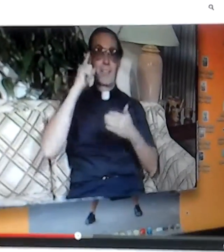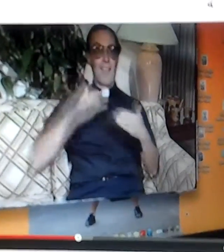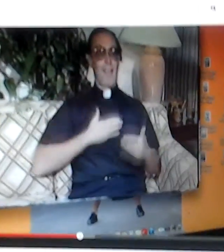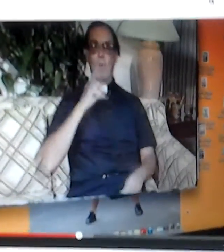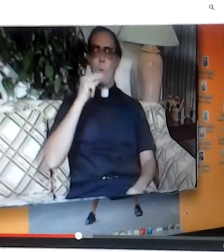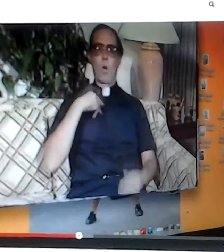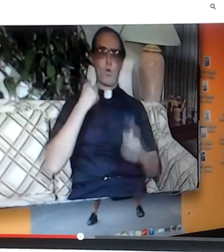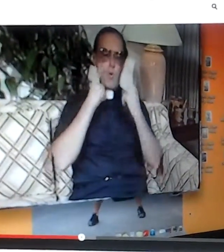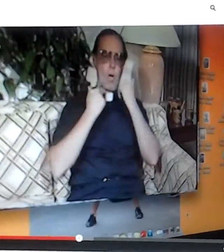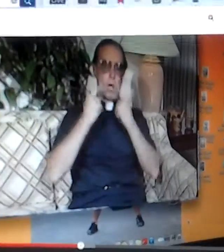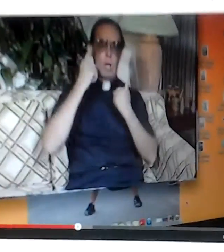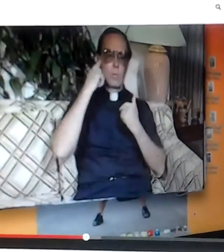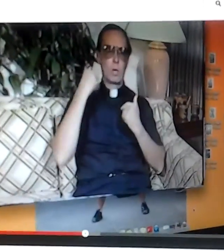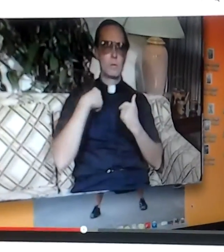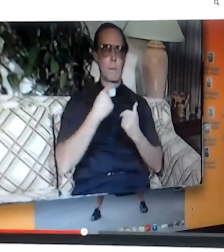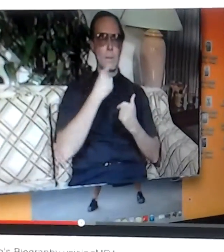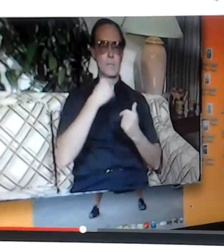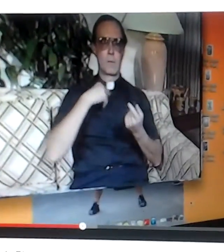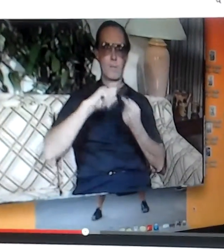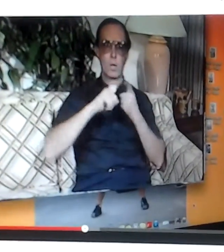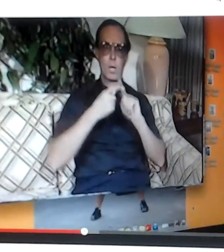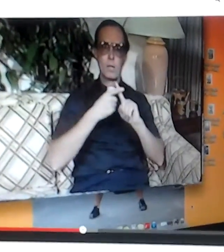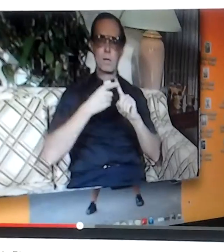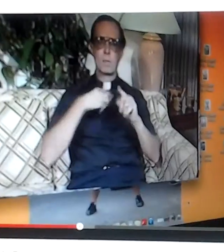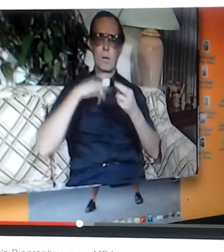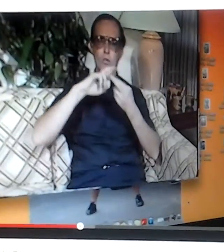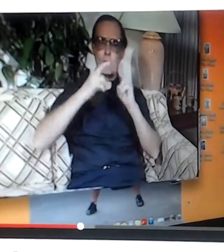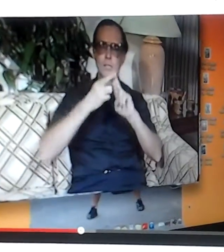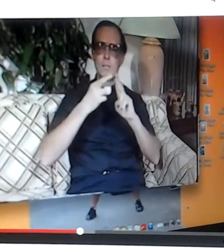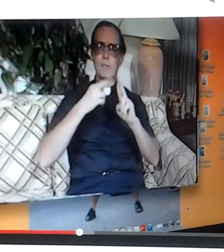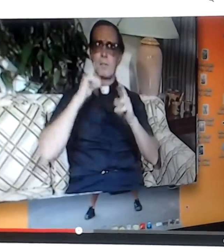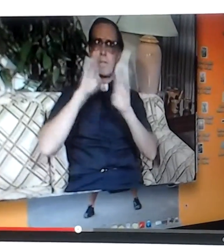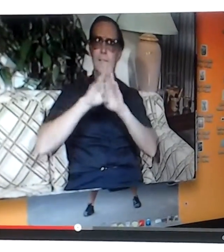communicate with oral. I had to be patient.